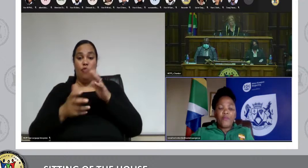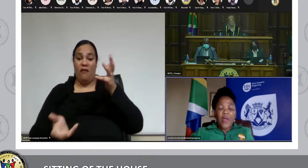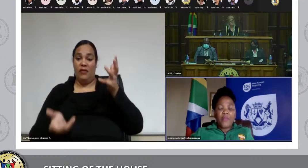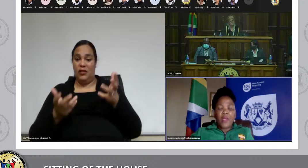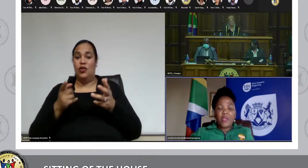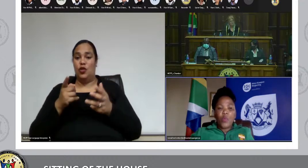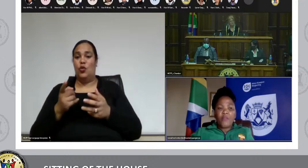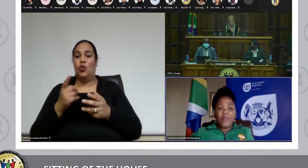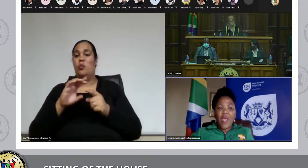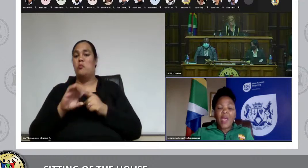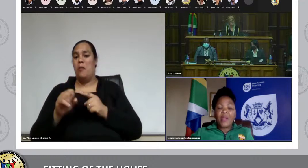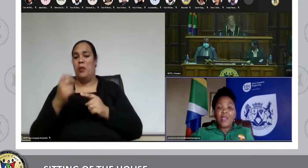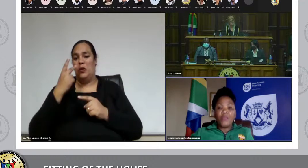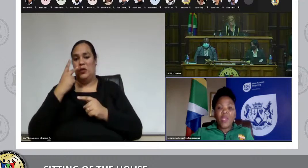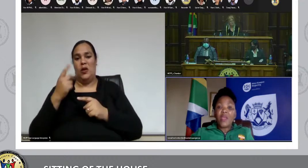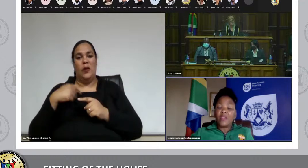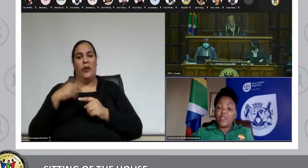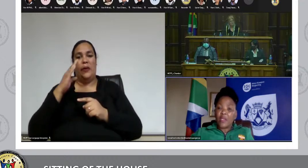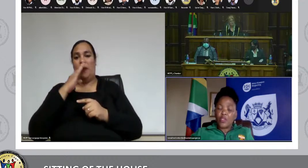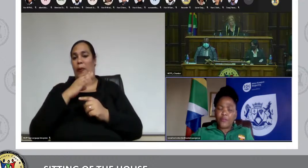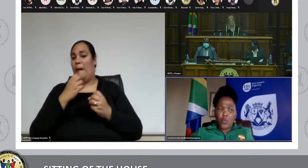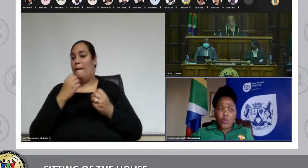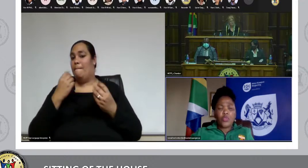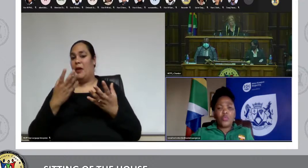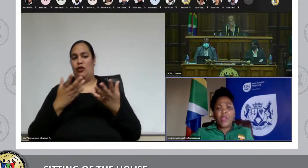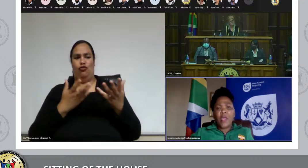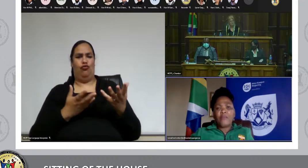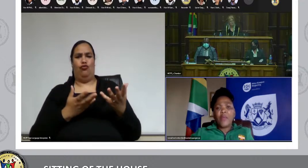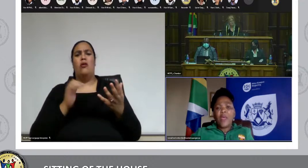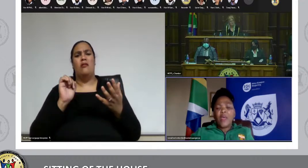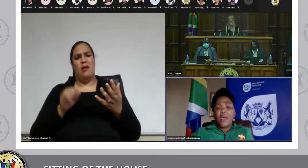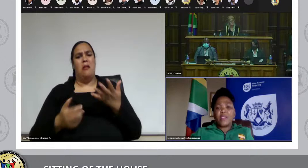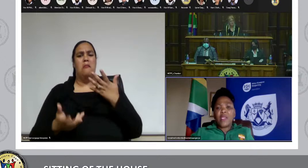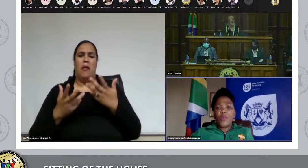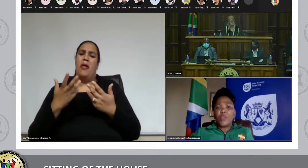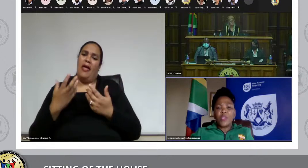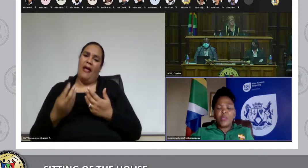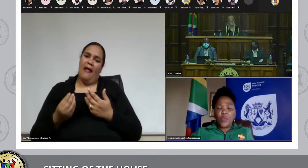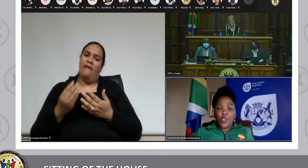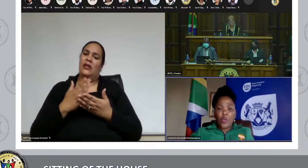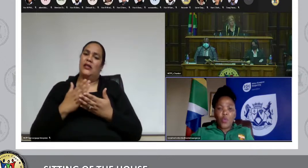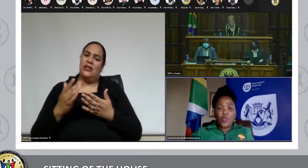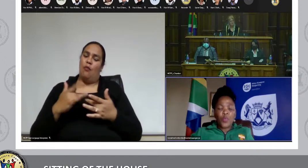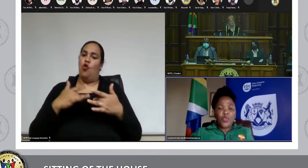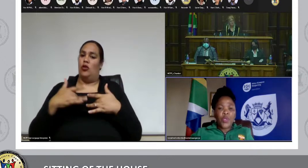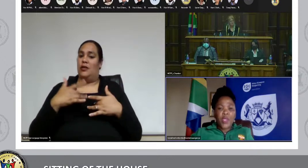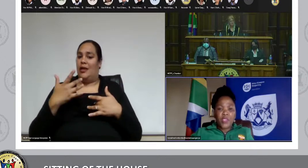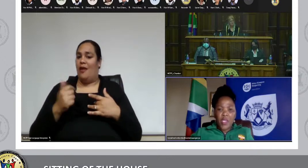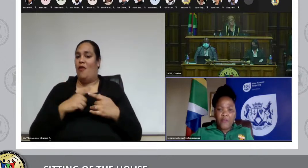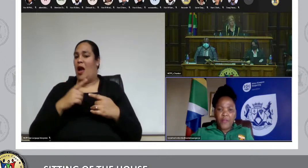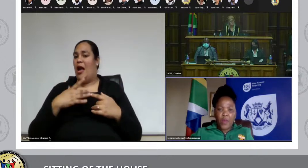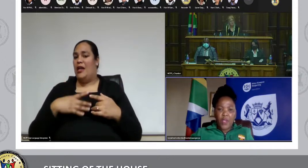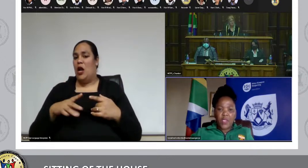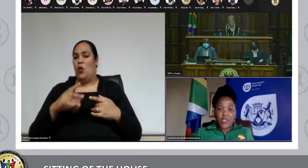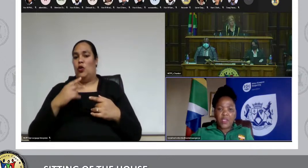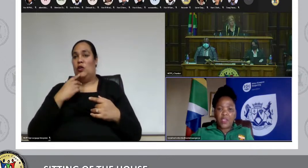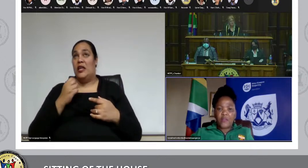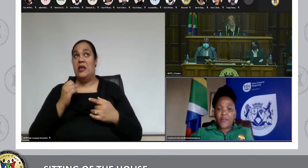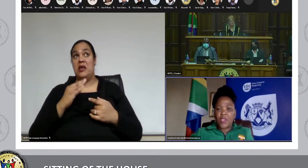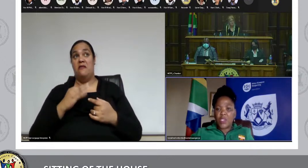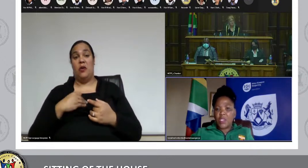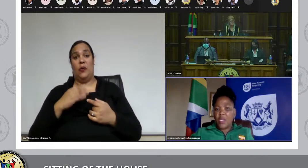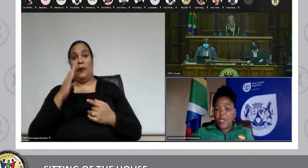you may find that we haven't had as many as such. Of course, we might have some concerns, because I don't want to portray as if there was